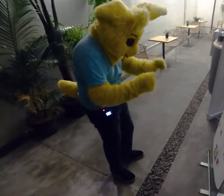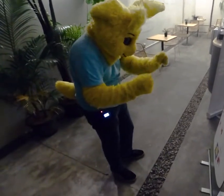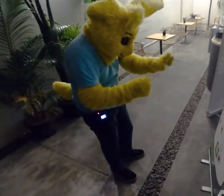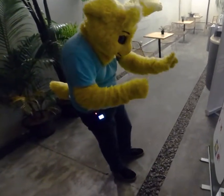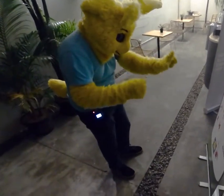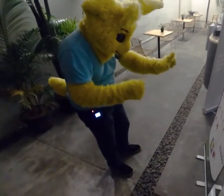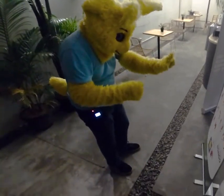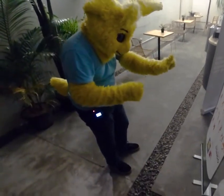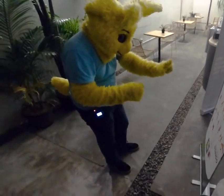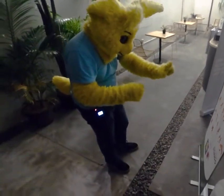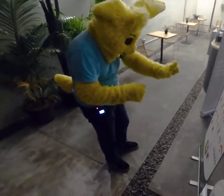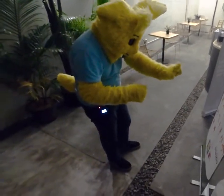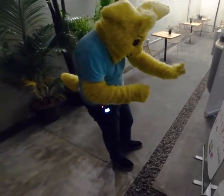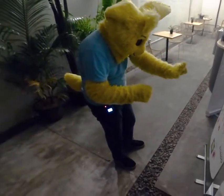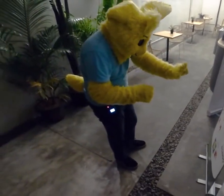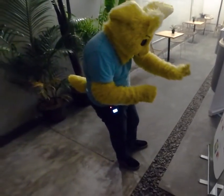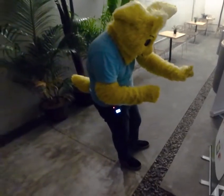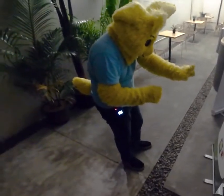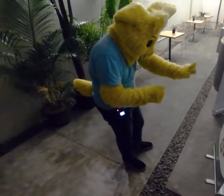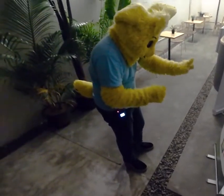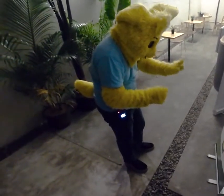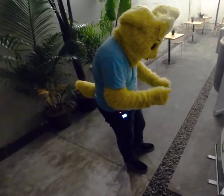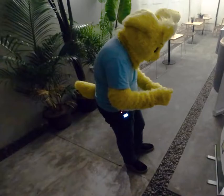L, it's hard.